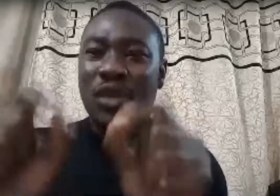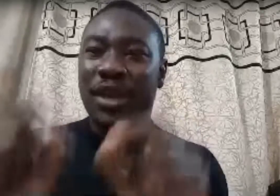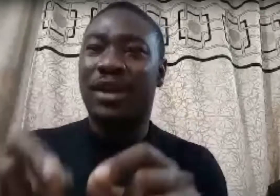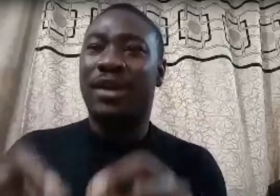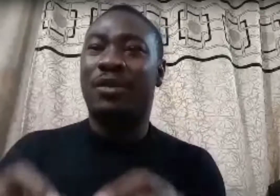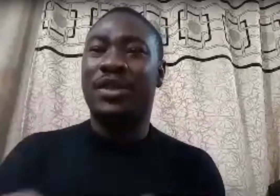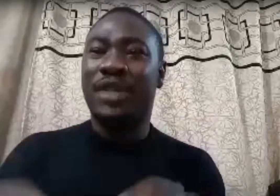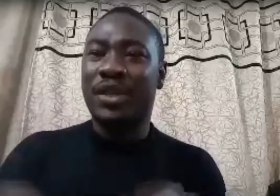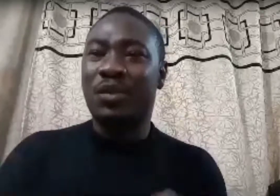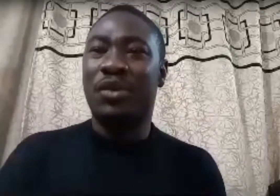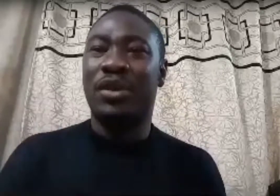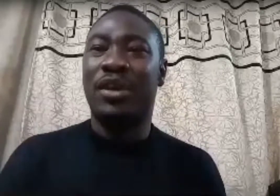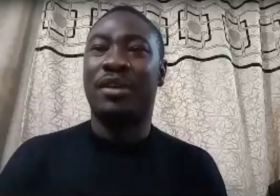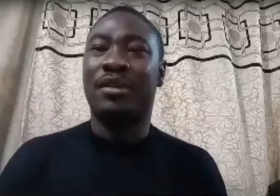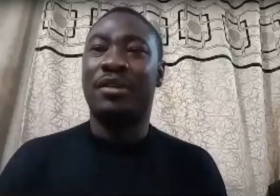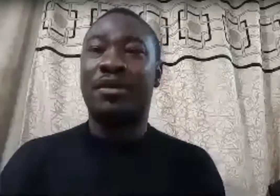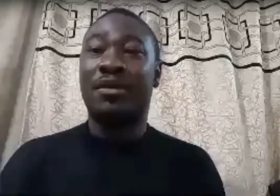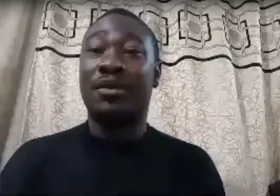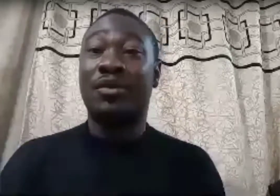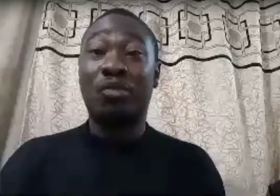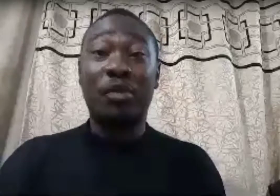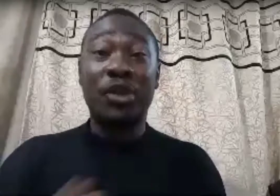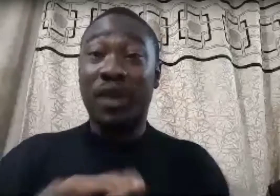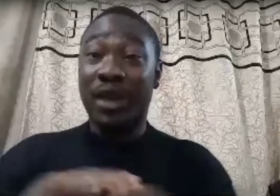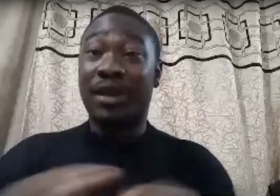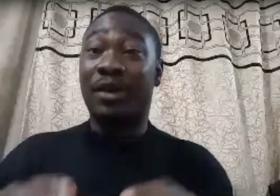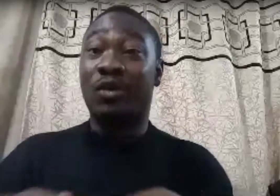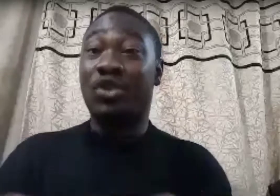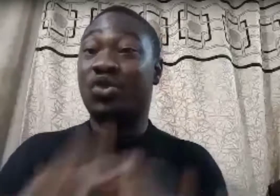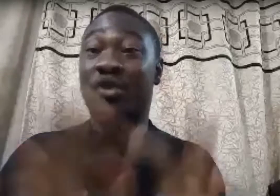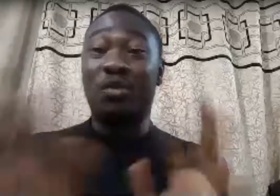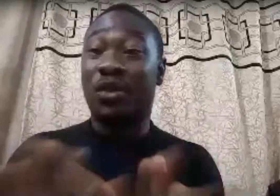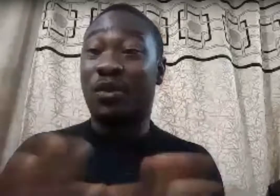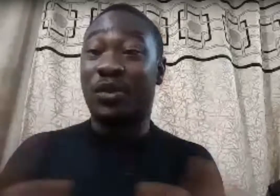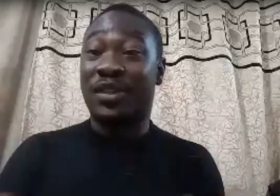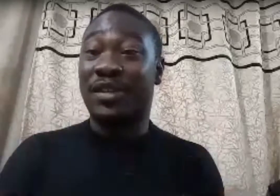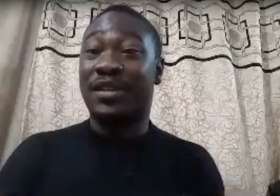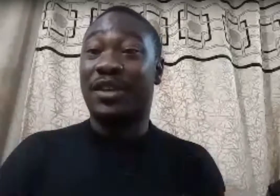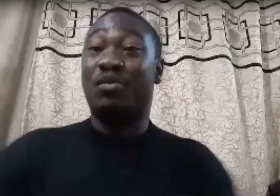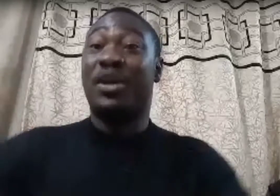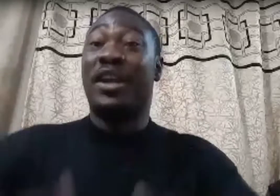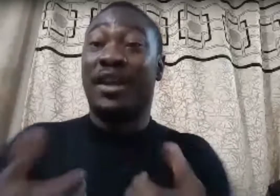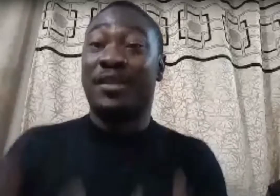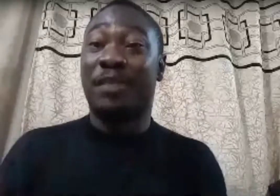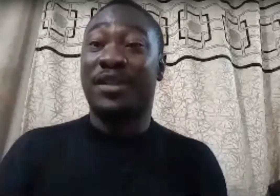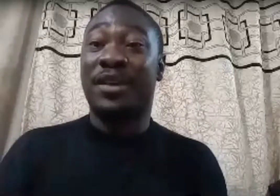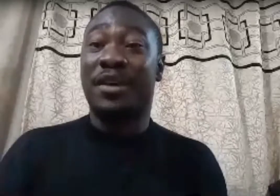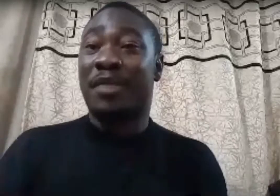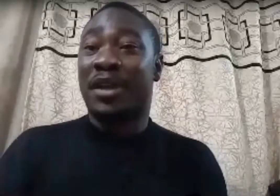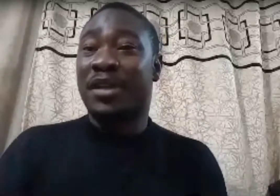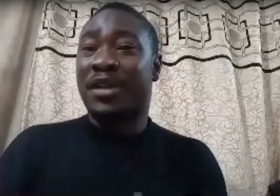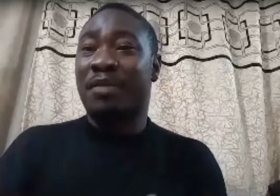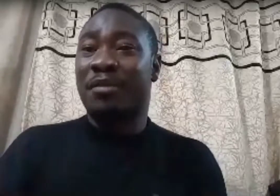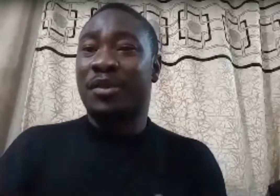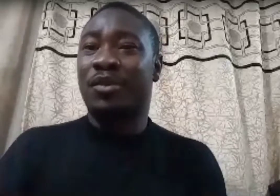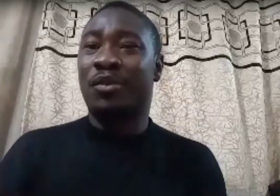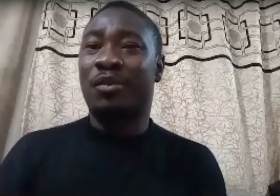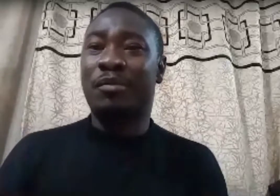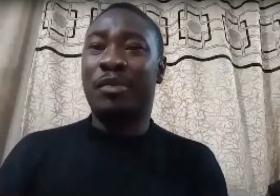learn the language, you stop doing all those things and you'll be an expert. By that time, people will consult you too. And we